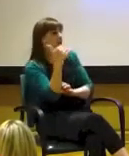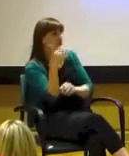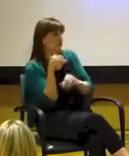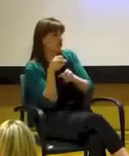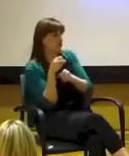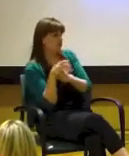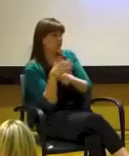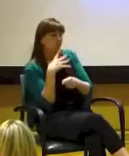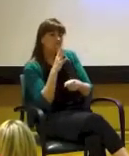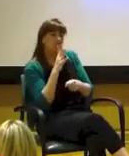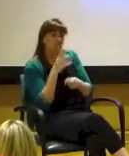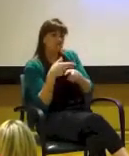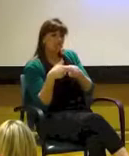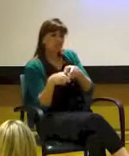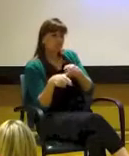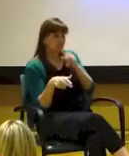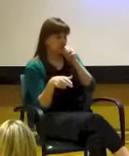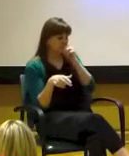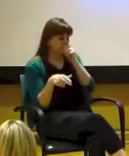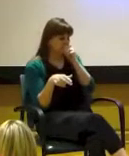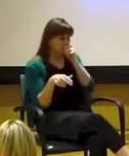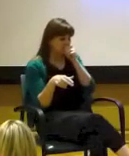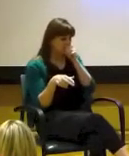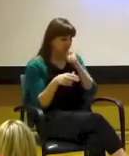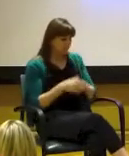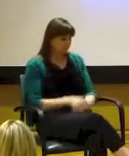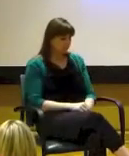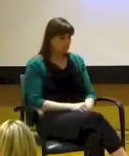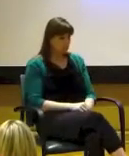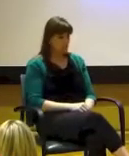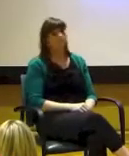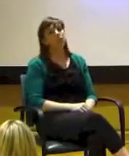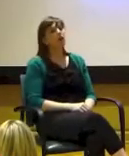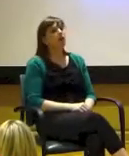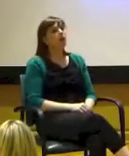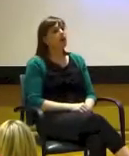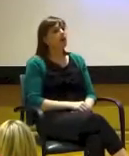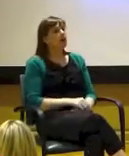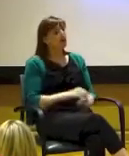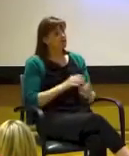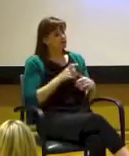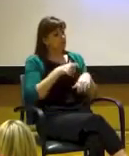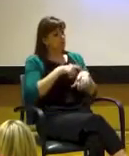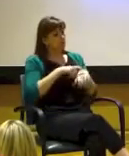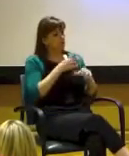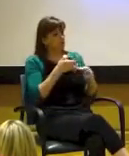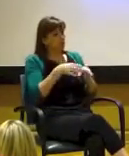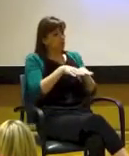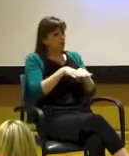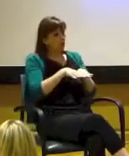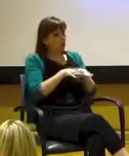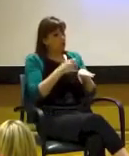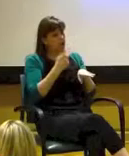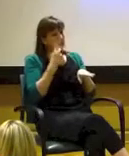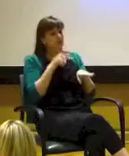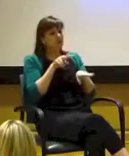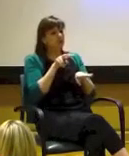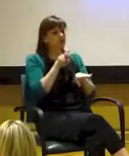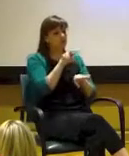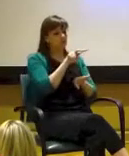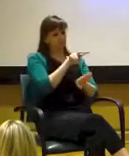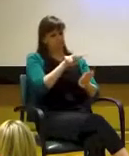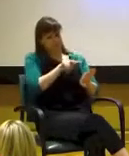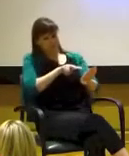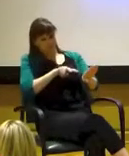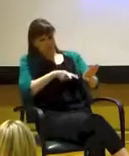briefly. We want to, at the time of the initial closure, we want to look, see if there's anything else that might